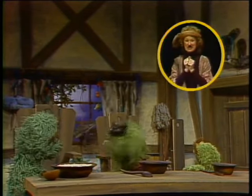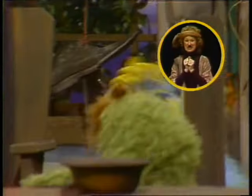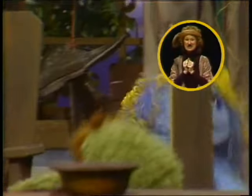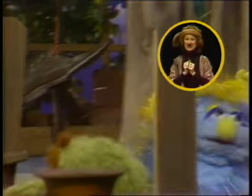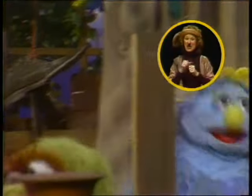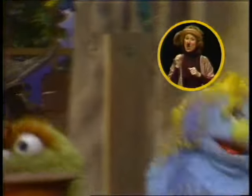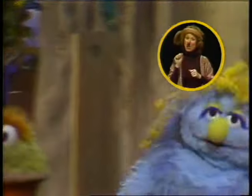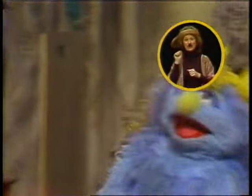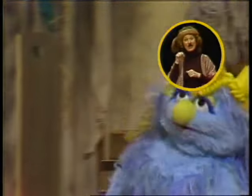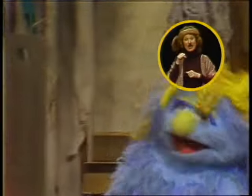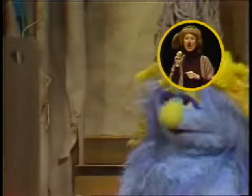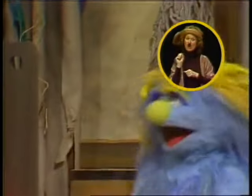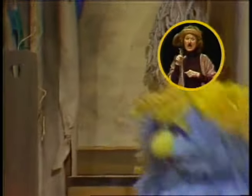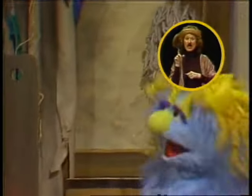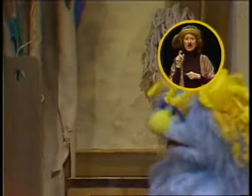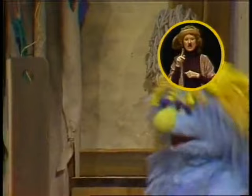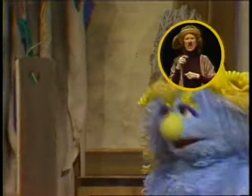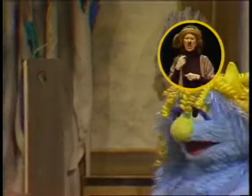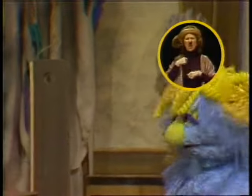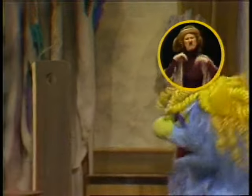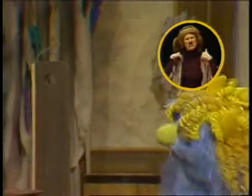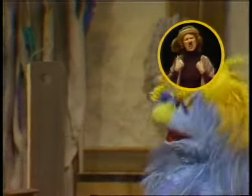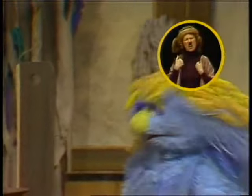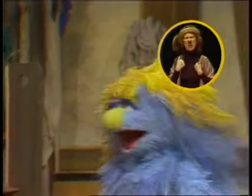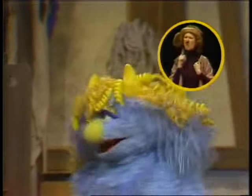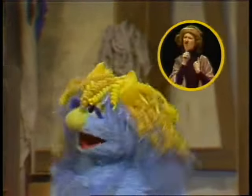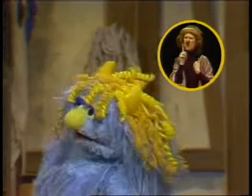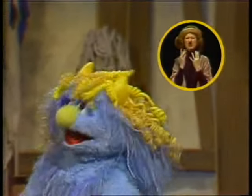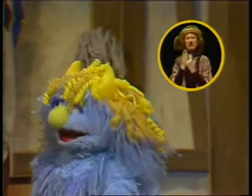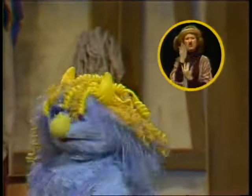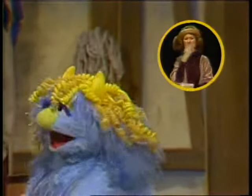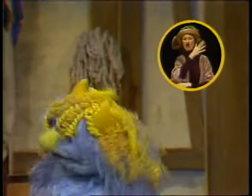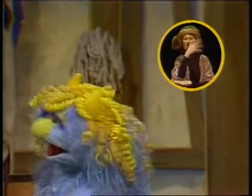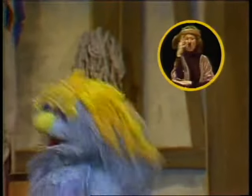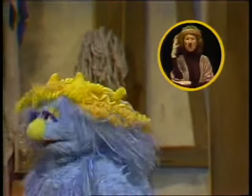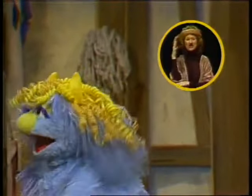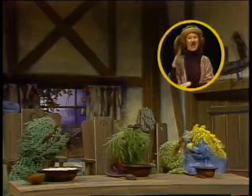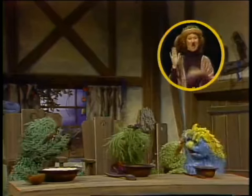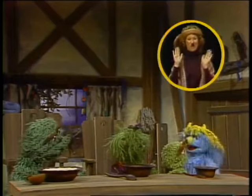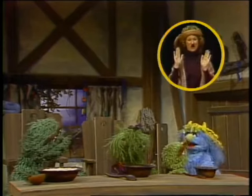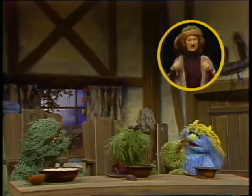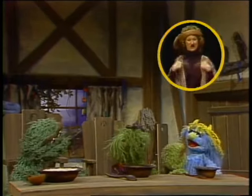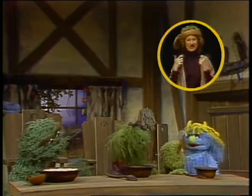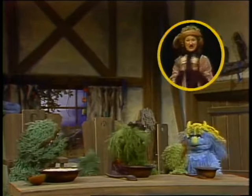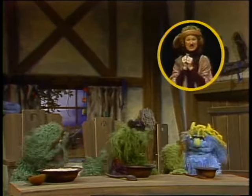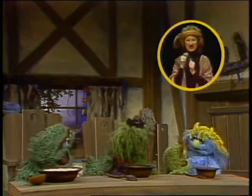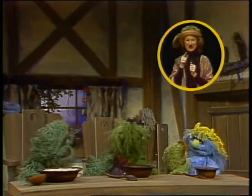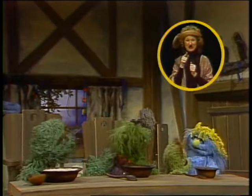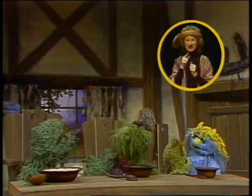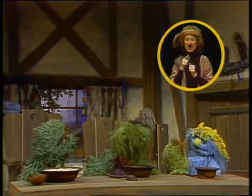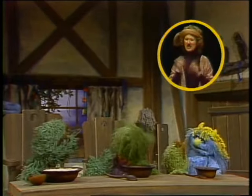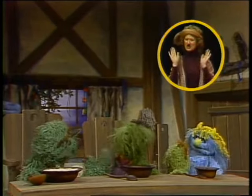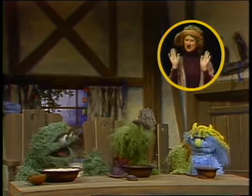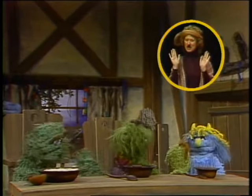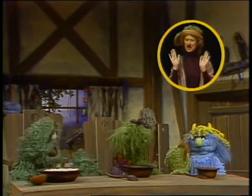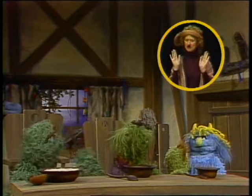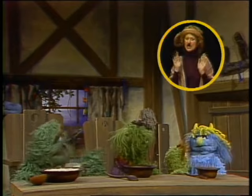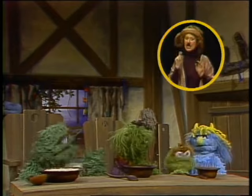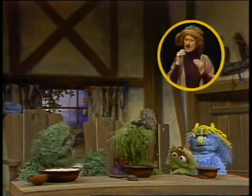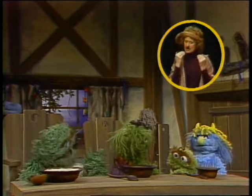Hey, you know, I'm really tired of being lost in the forest. It would be really terrific to live with you guys. Great. Now, the first thing you got to do